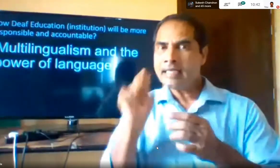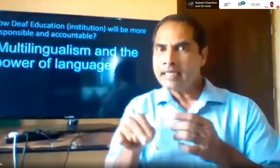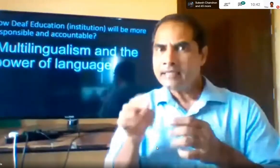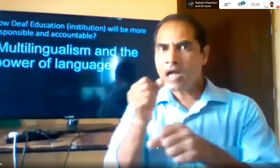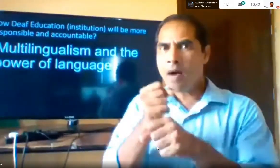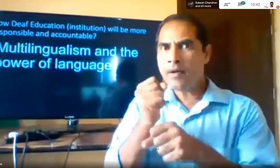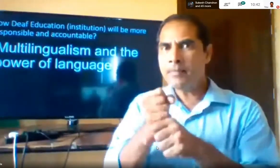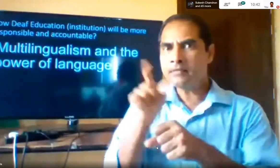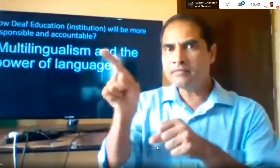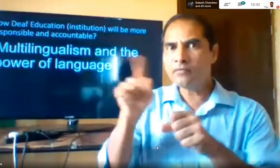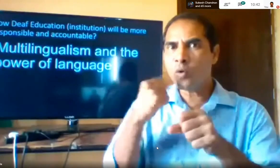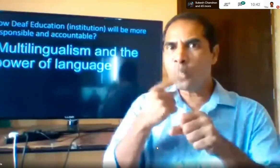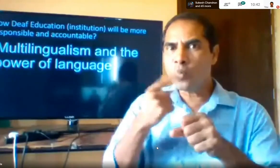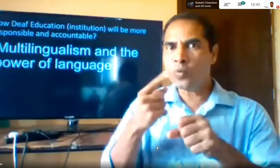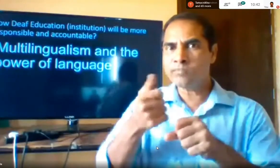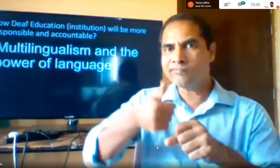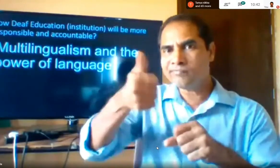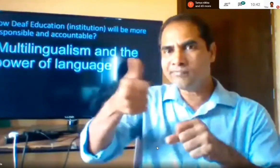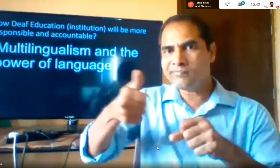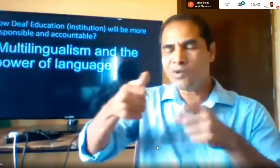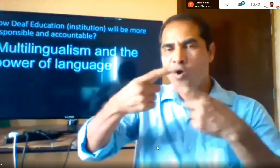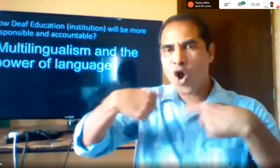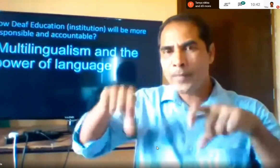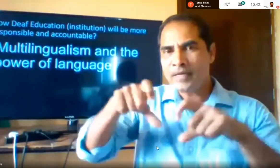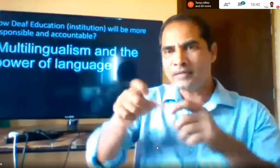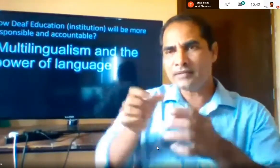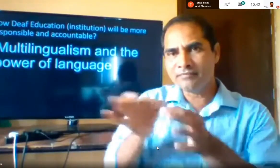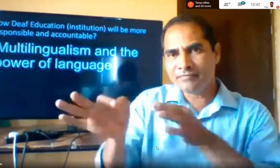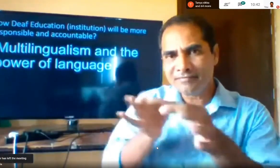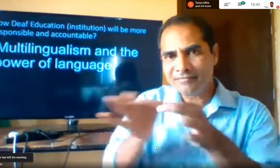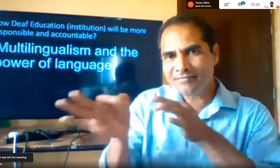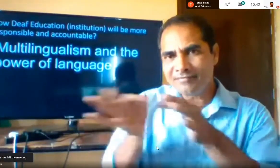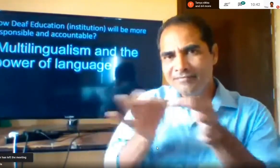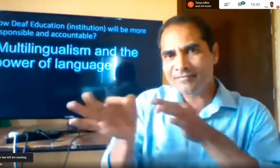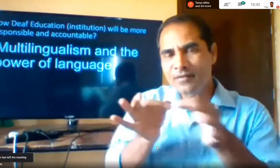So multilingualism and power of language is really important.